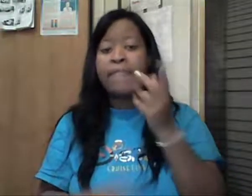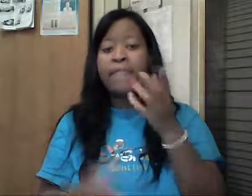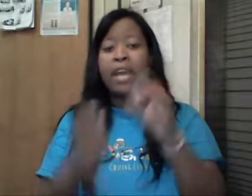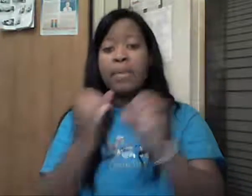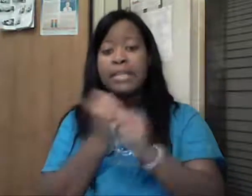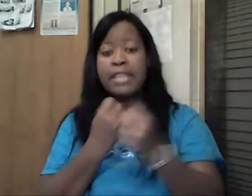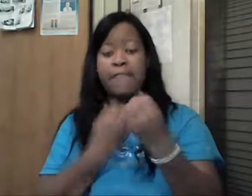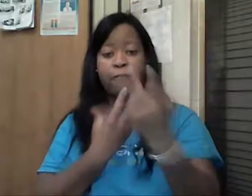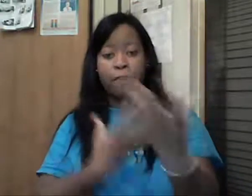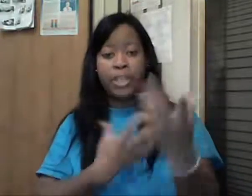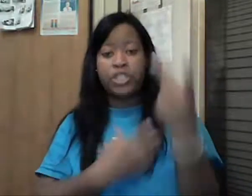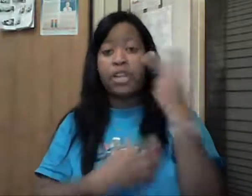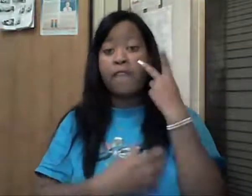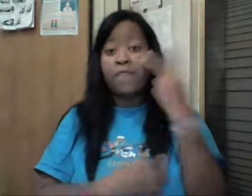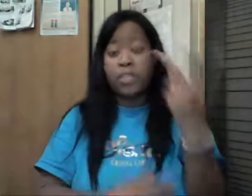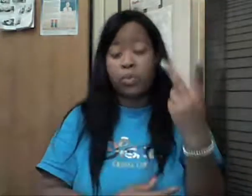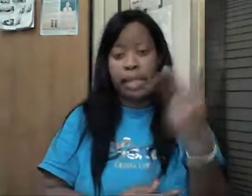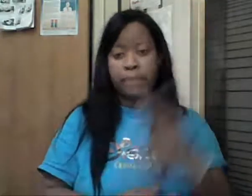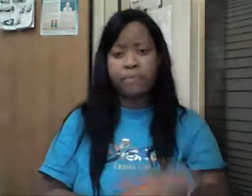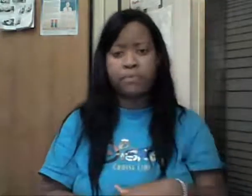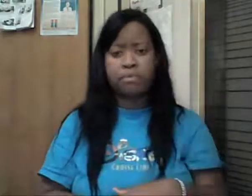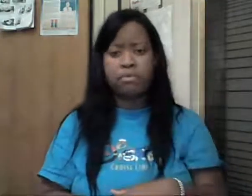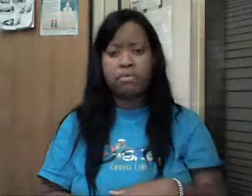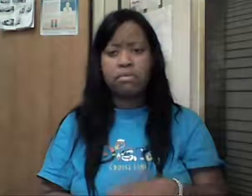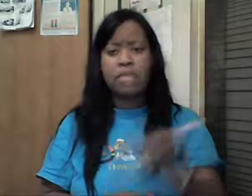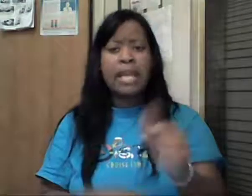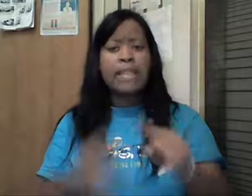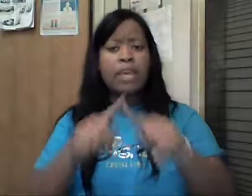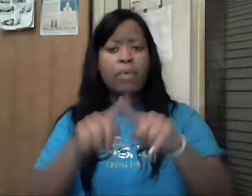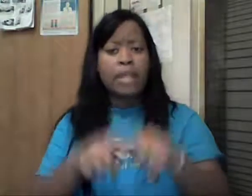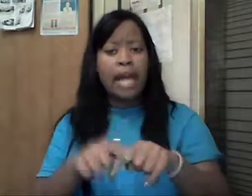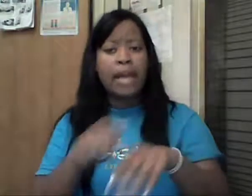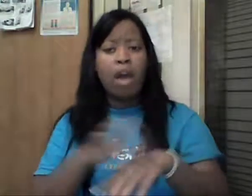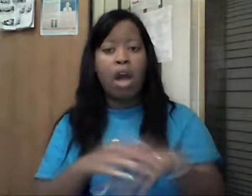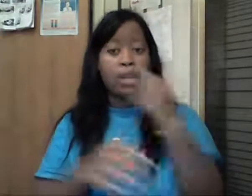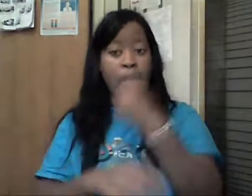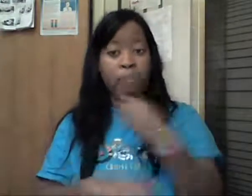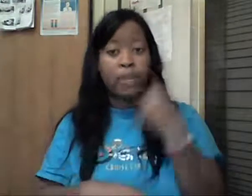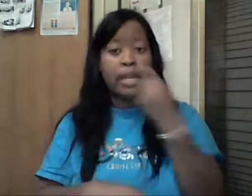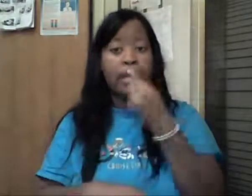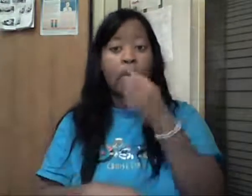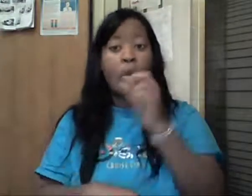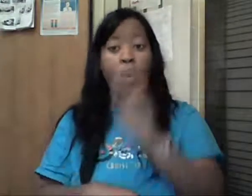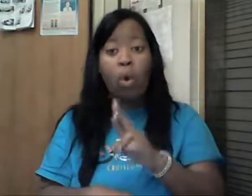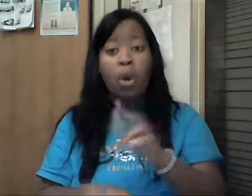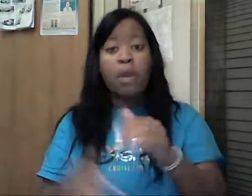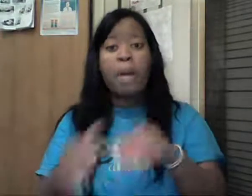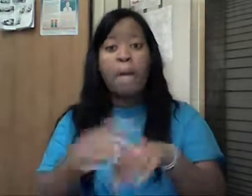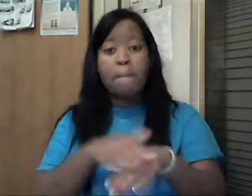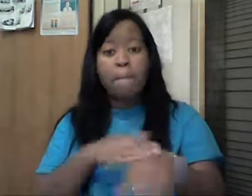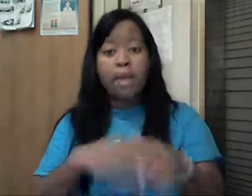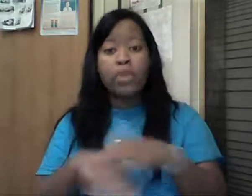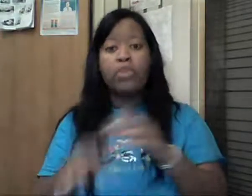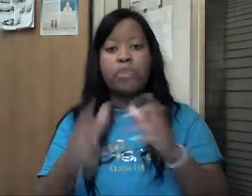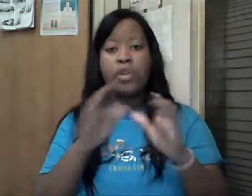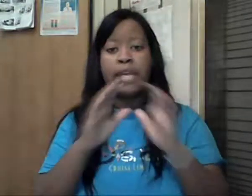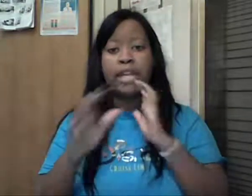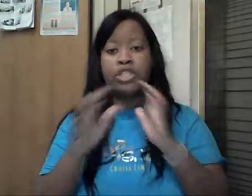They receive information visually. They rely on lip reading or manual